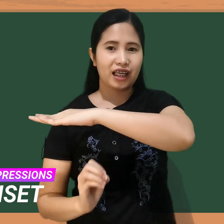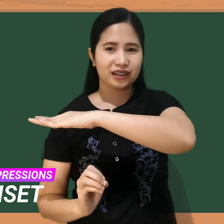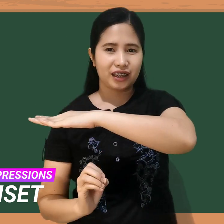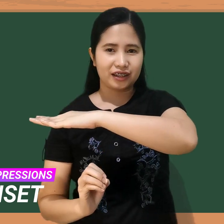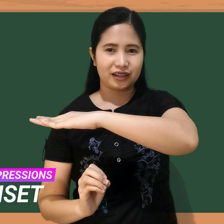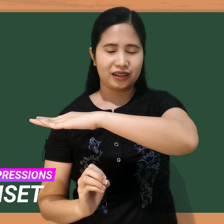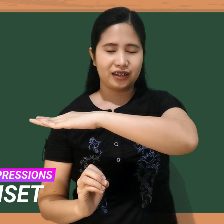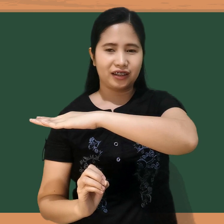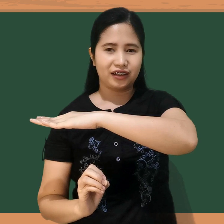Sunset.